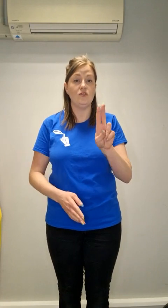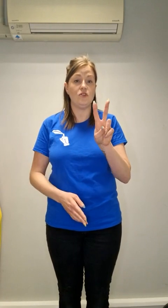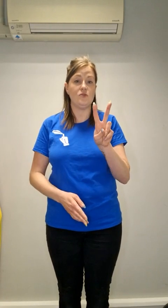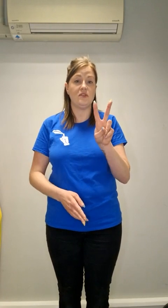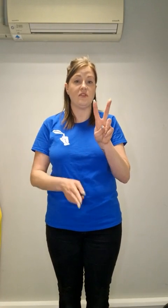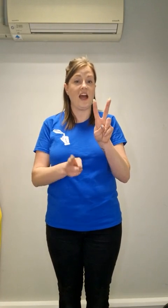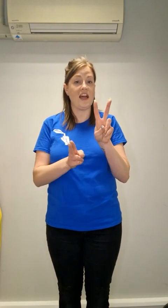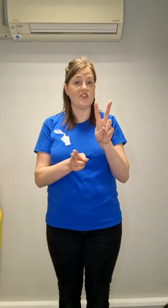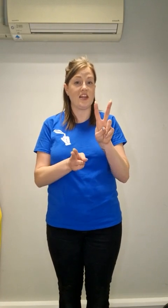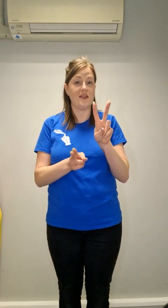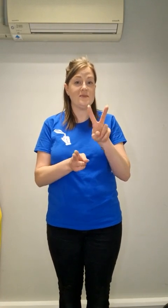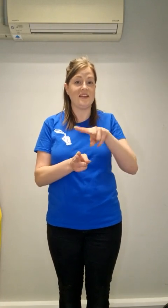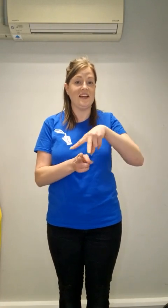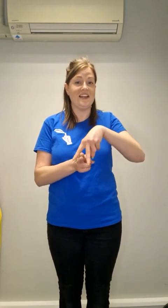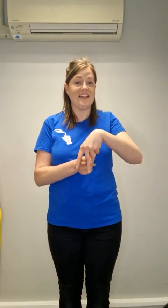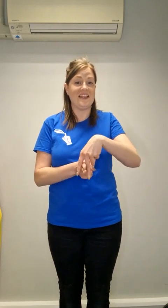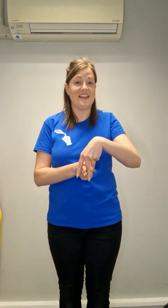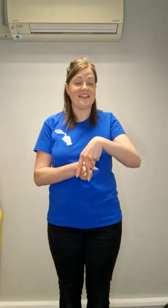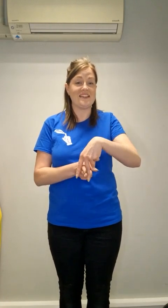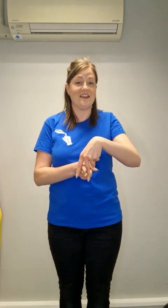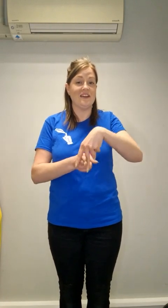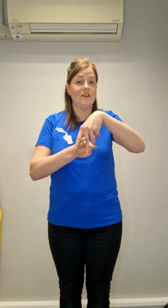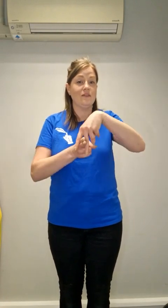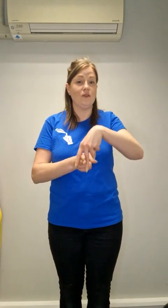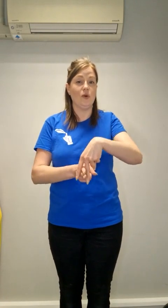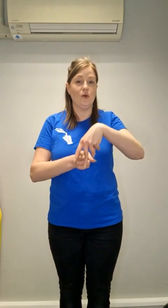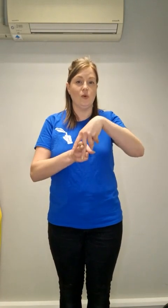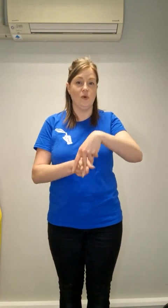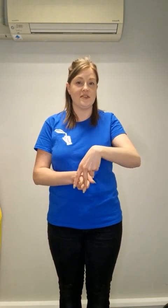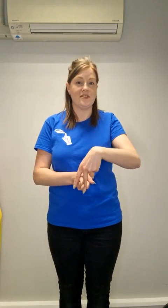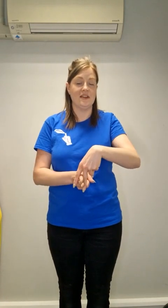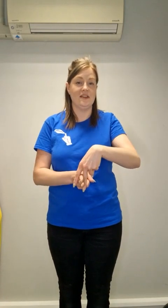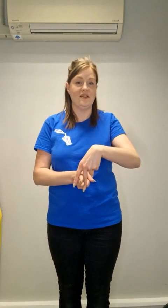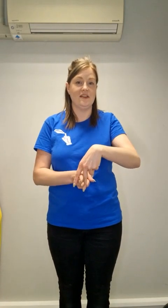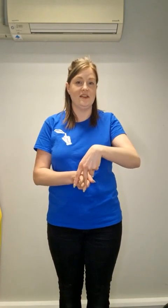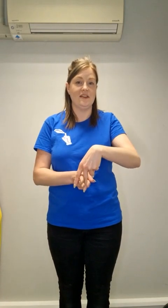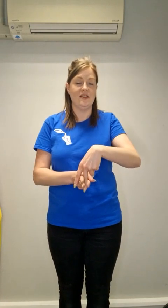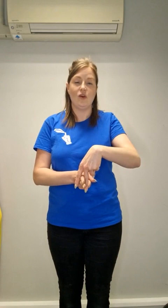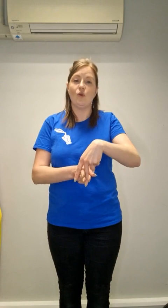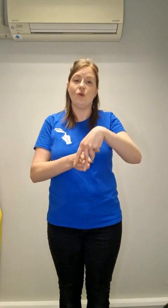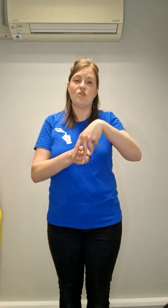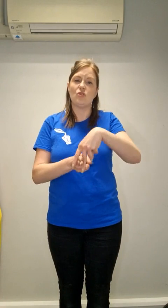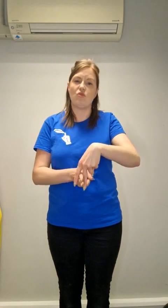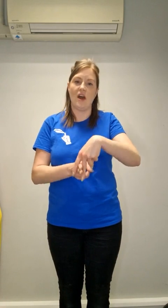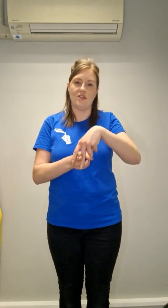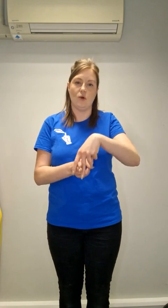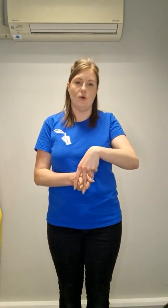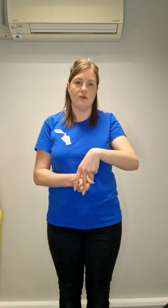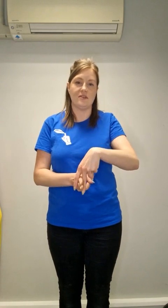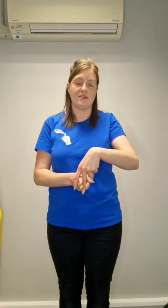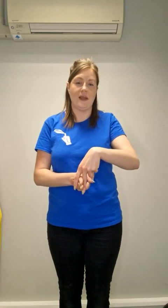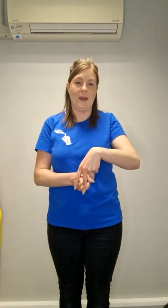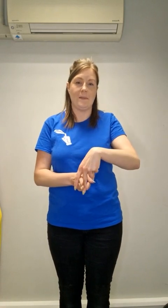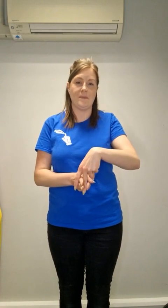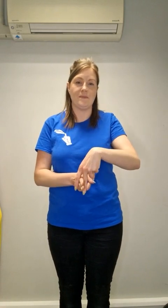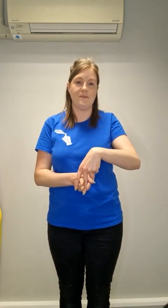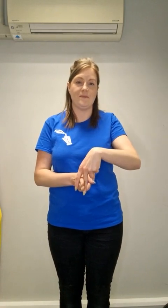2 different hand shapes, like in the sign for horse, or to ride a horse.